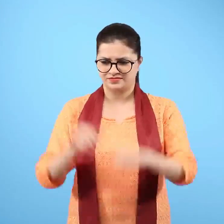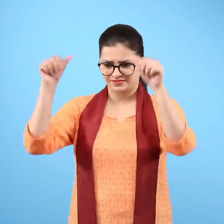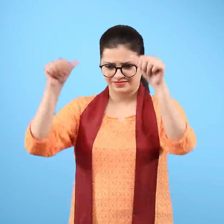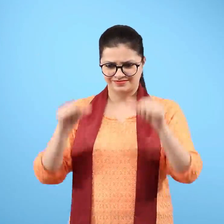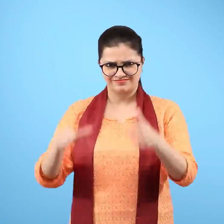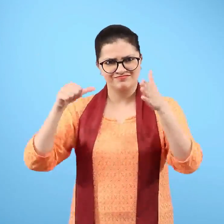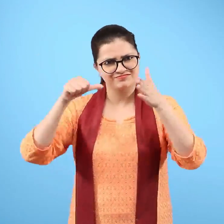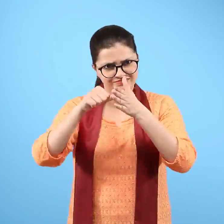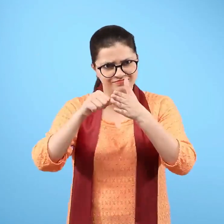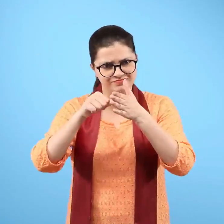notice board,